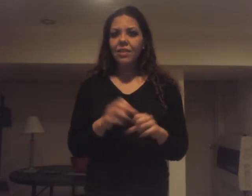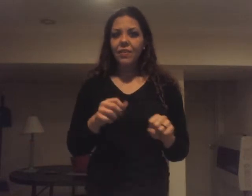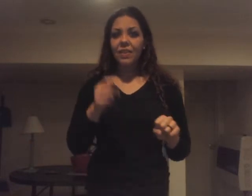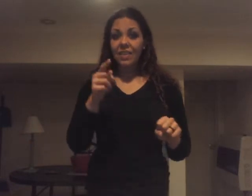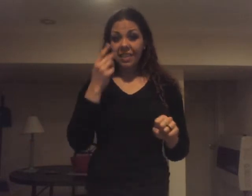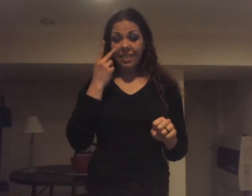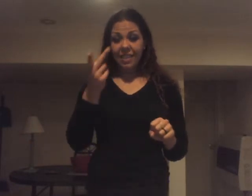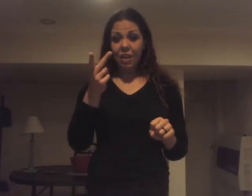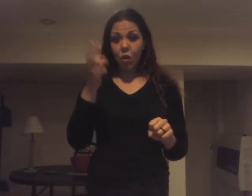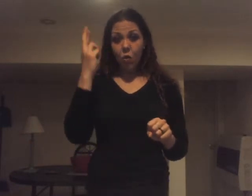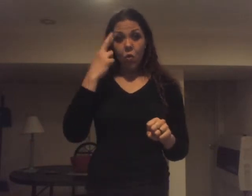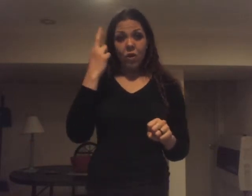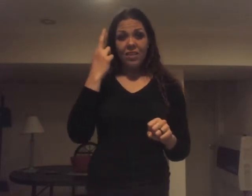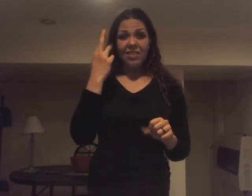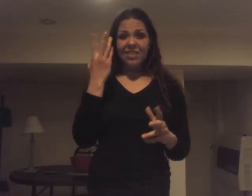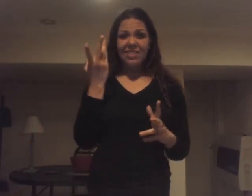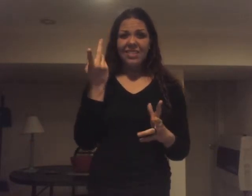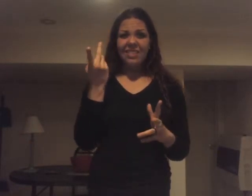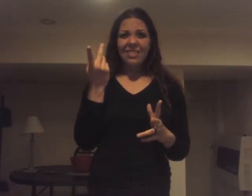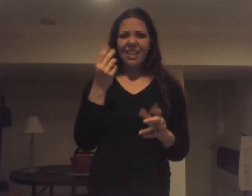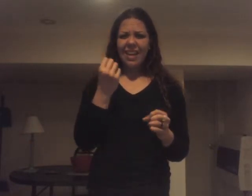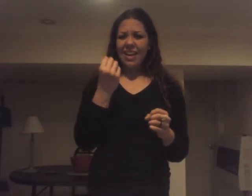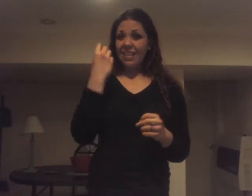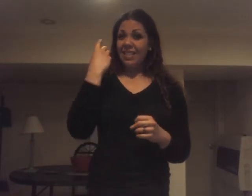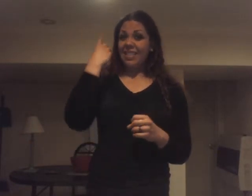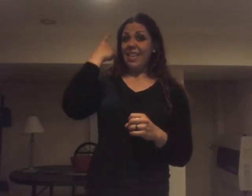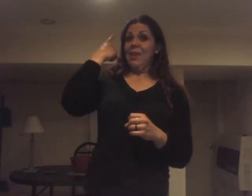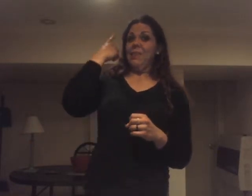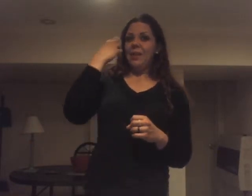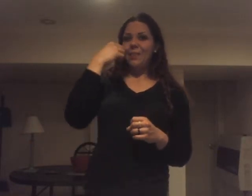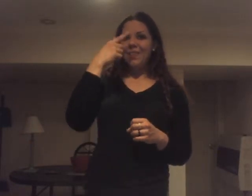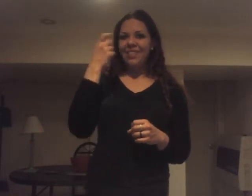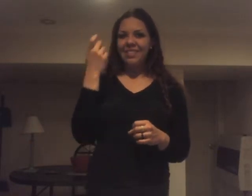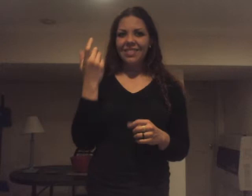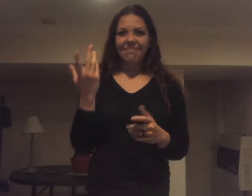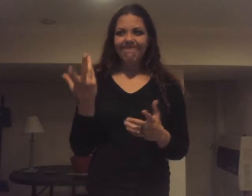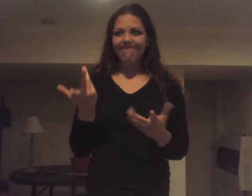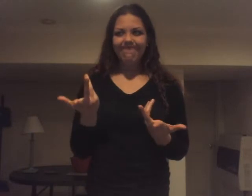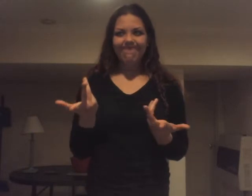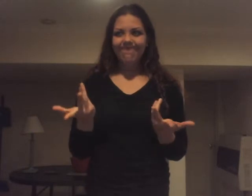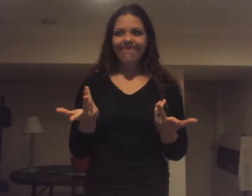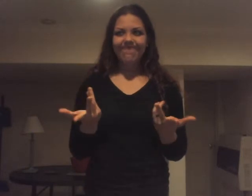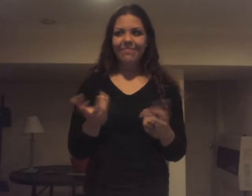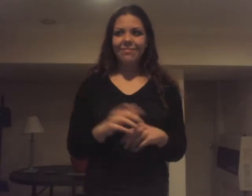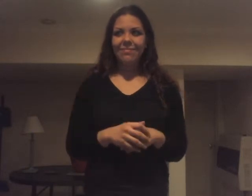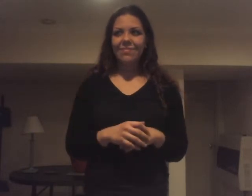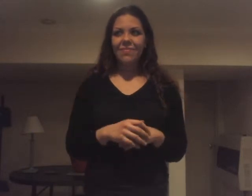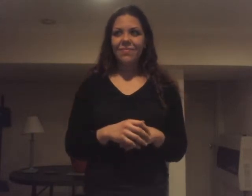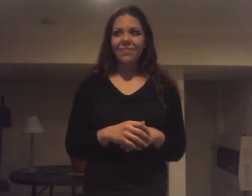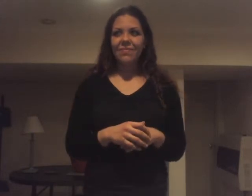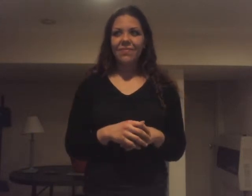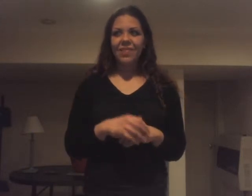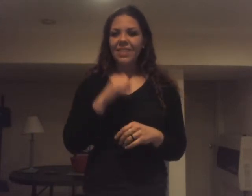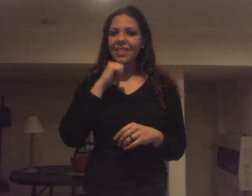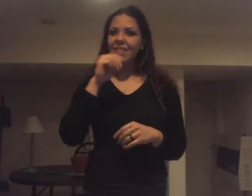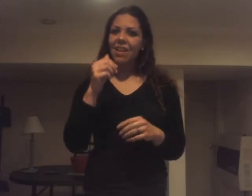not a word that is understood by most lay people. Probably that is its perceived advantage within medical